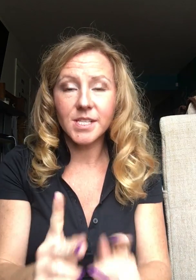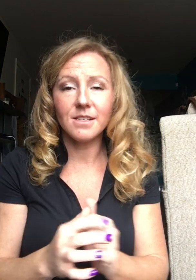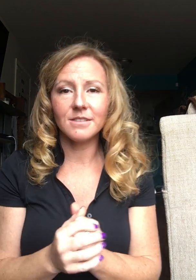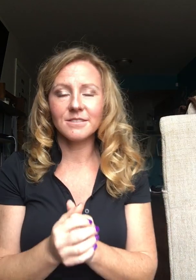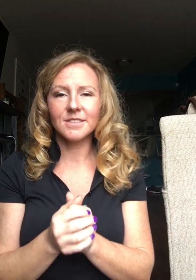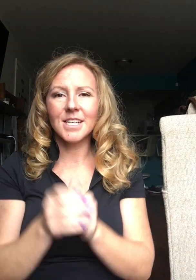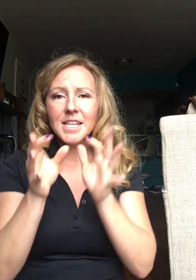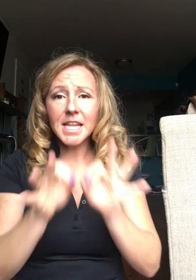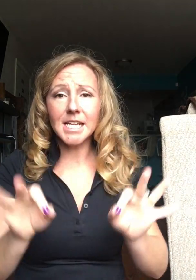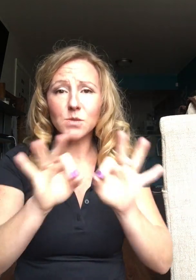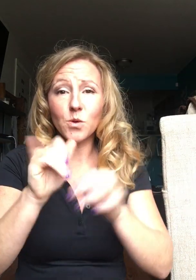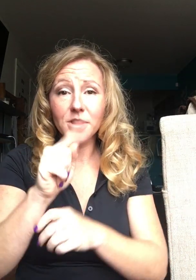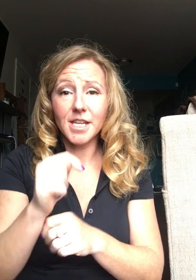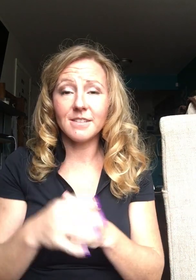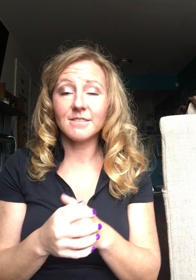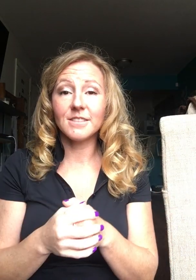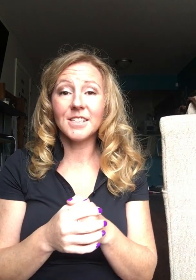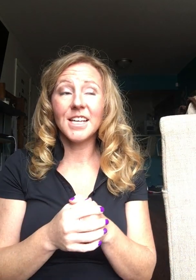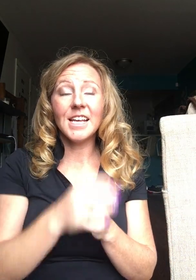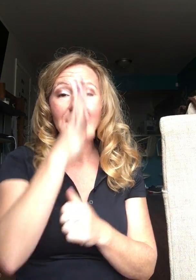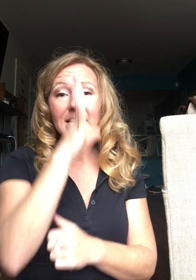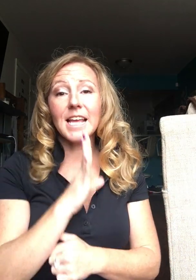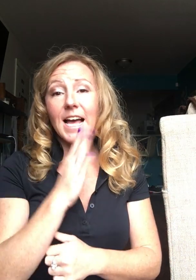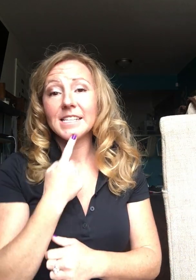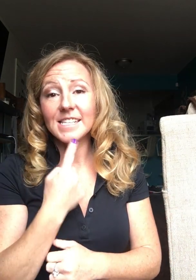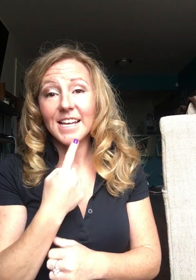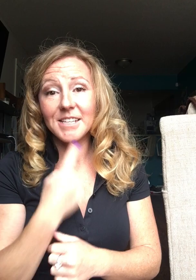person, then it's worth it. And God said,